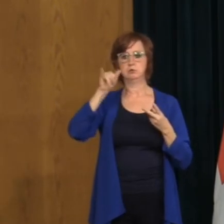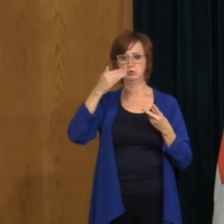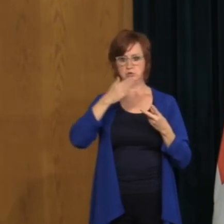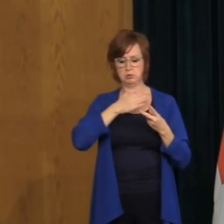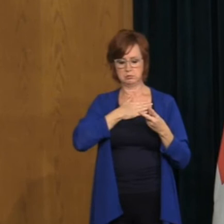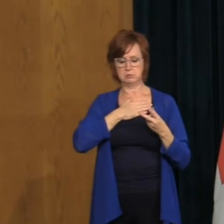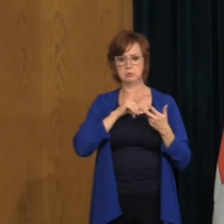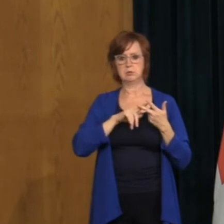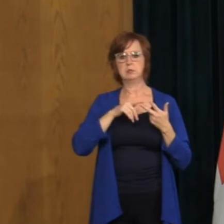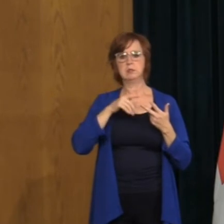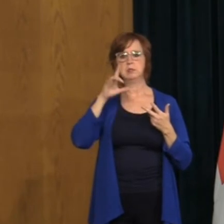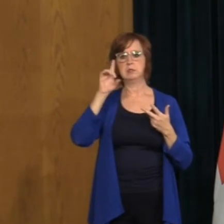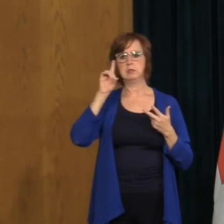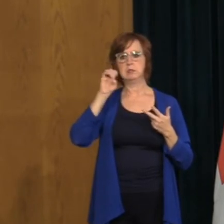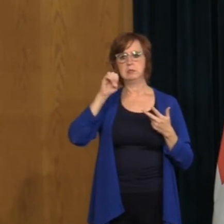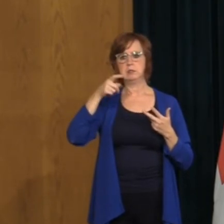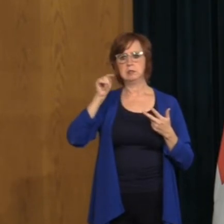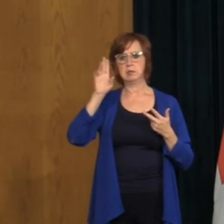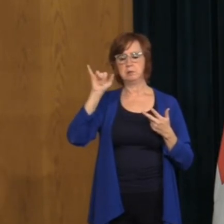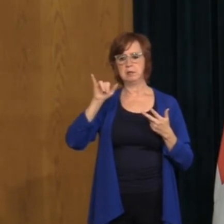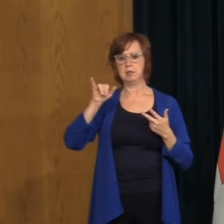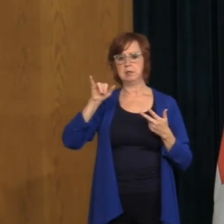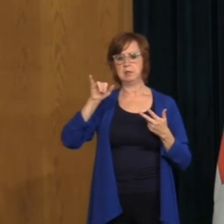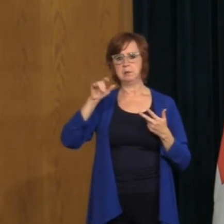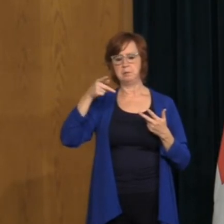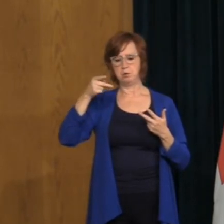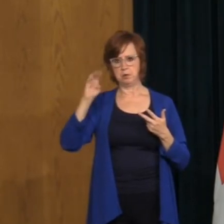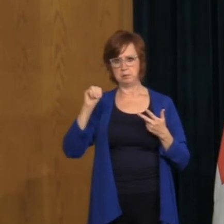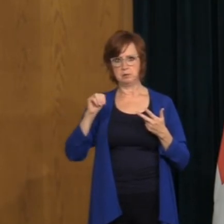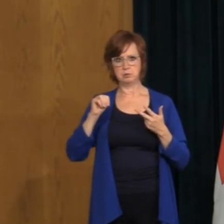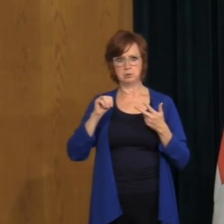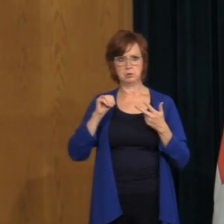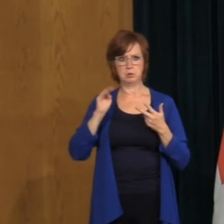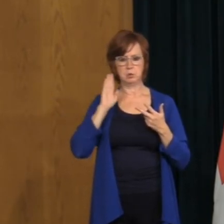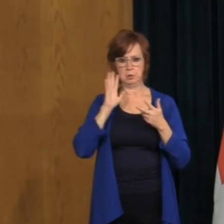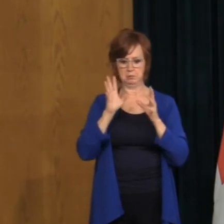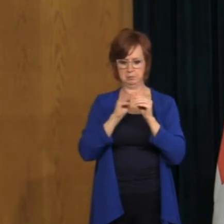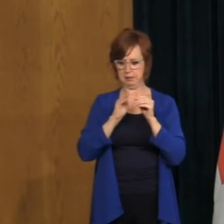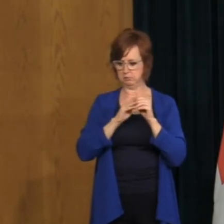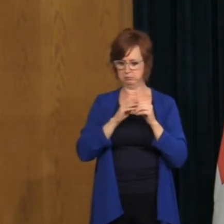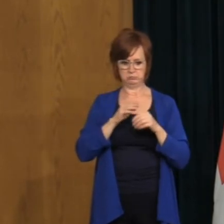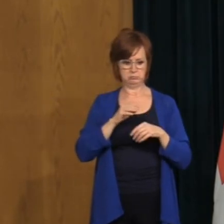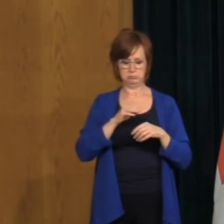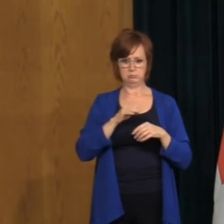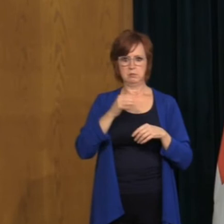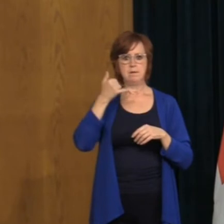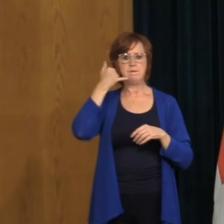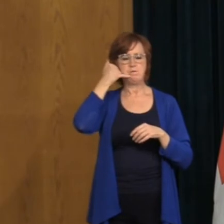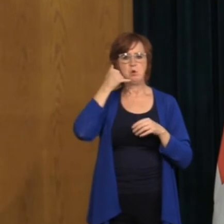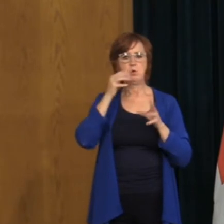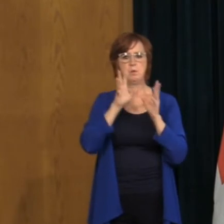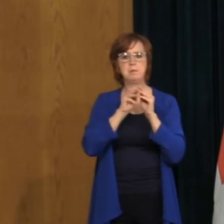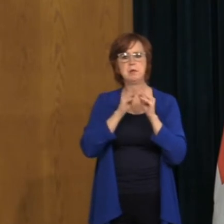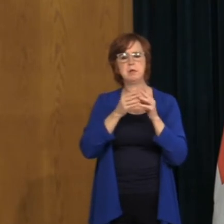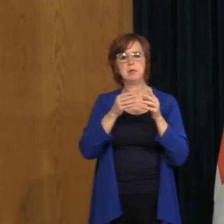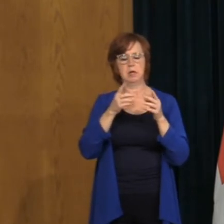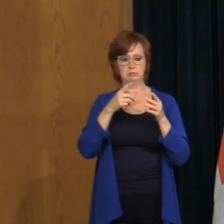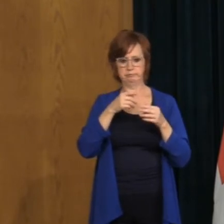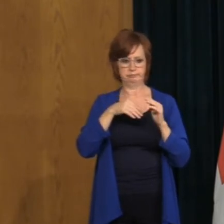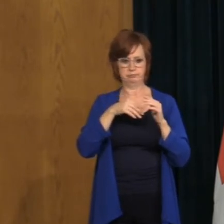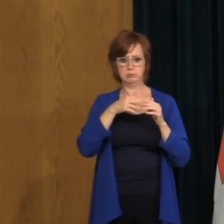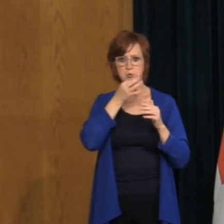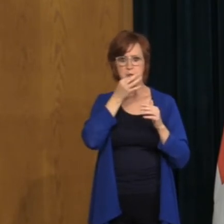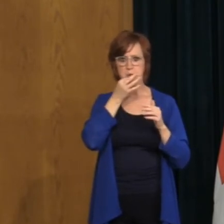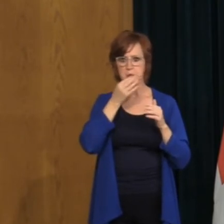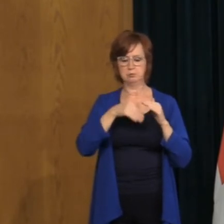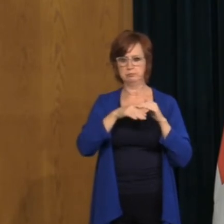premiers from across the nation here in less than an hour, I suppose, where we'll be discussing just